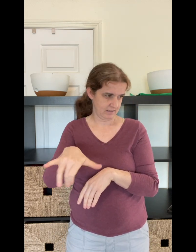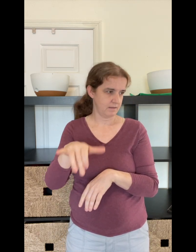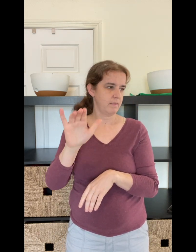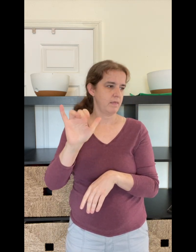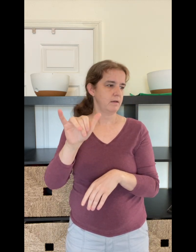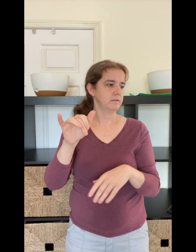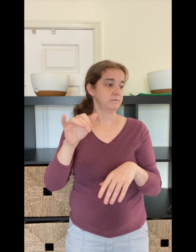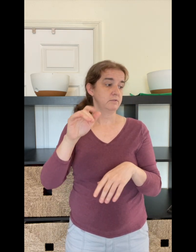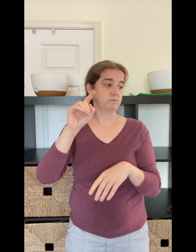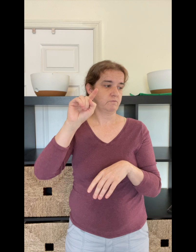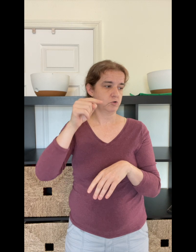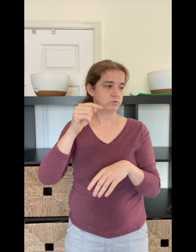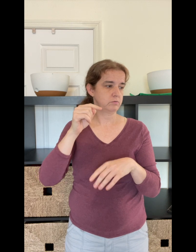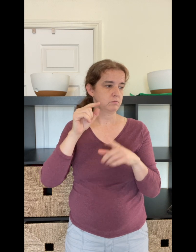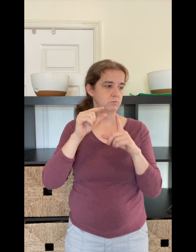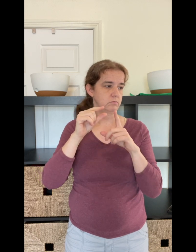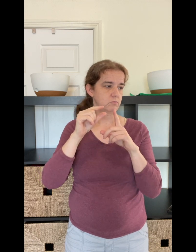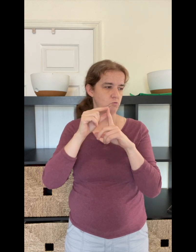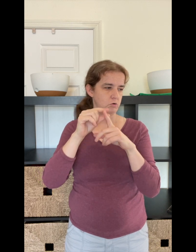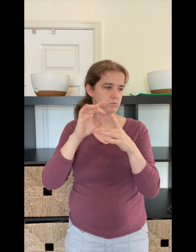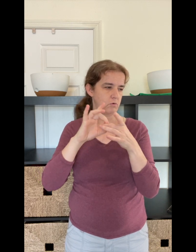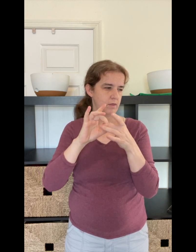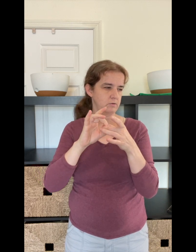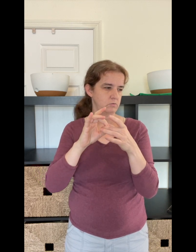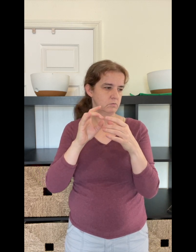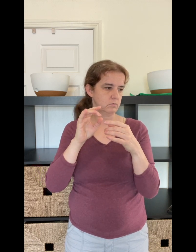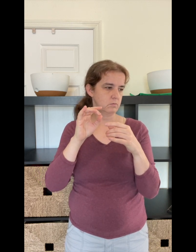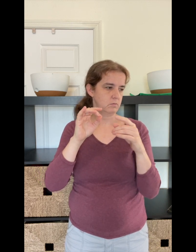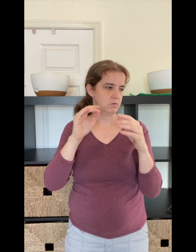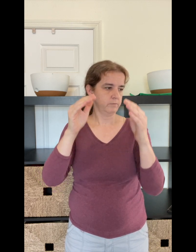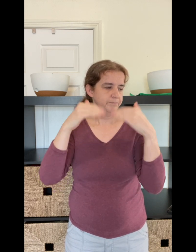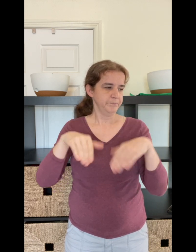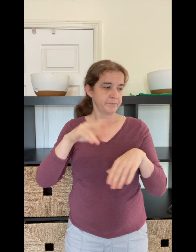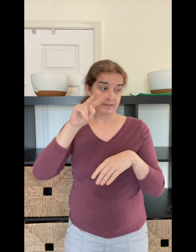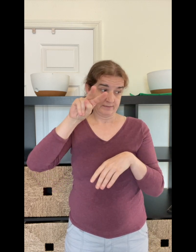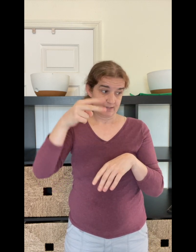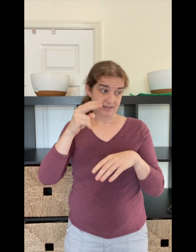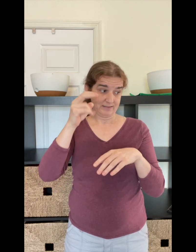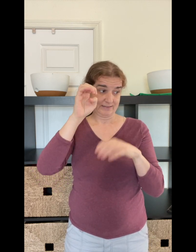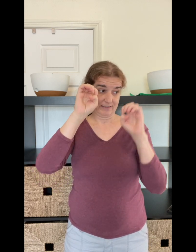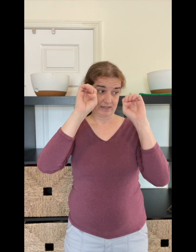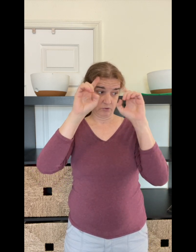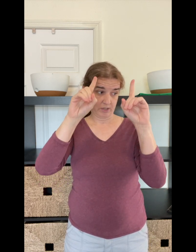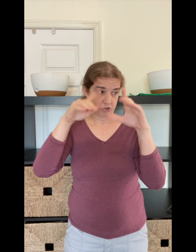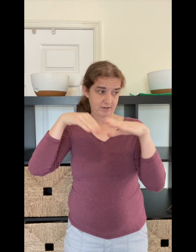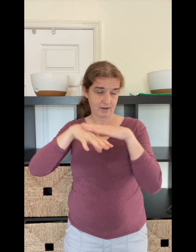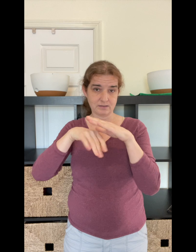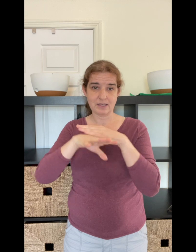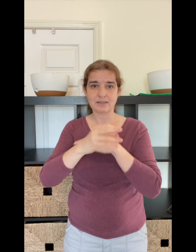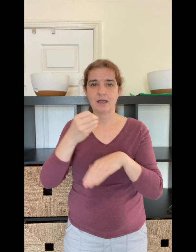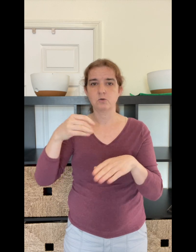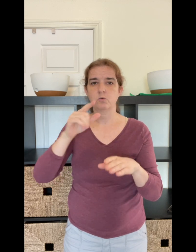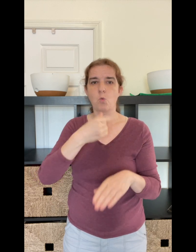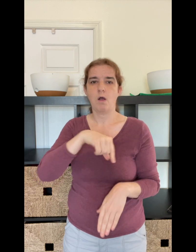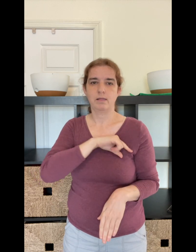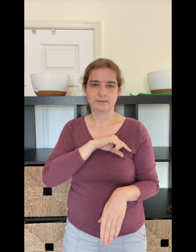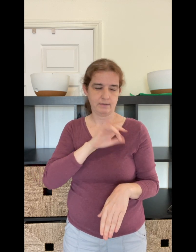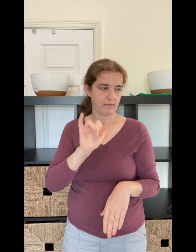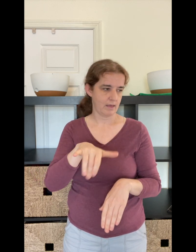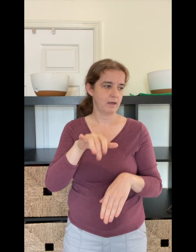economic stability. That's the first word related to that subject. The next one is educational